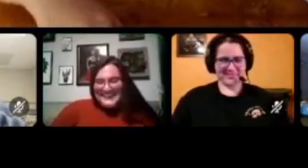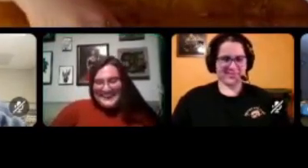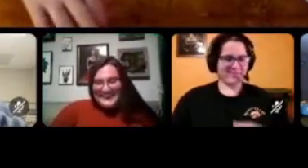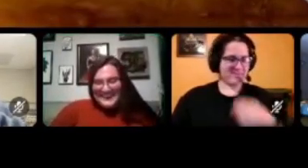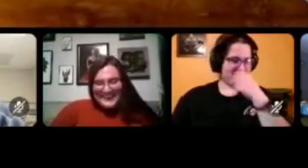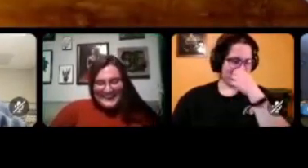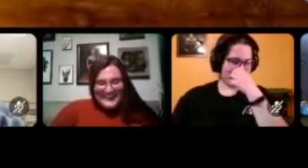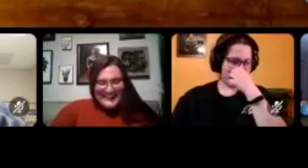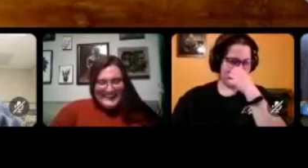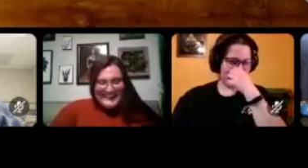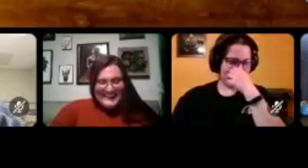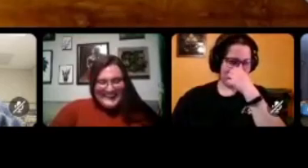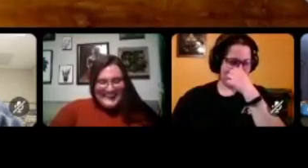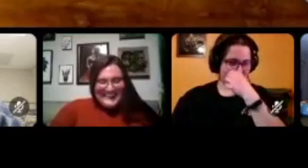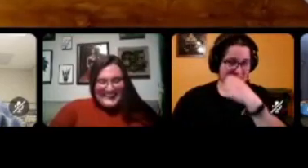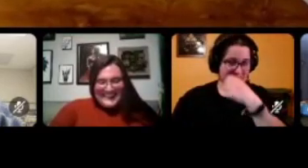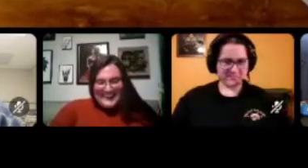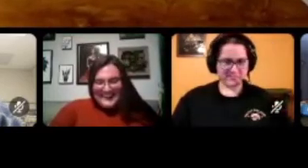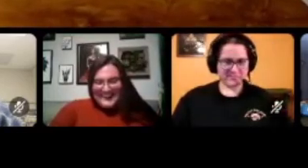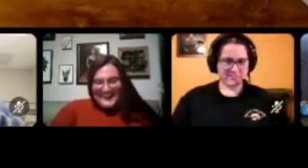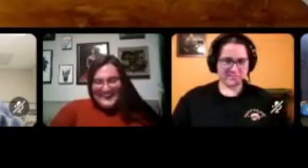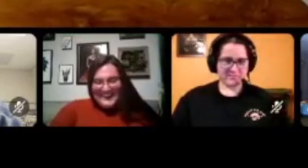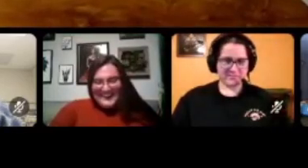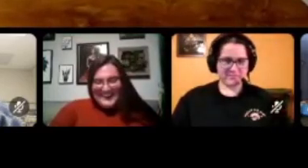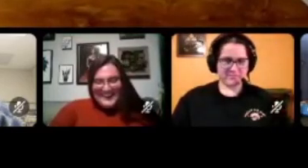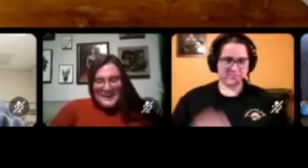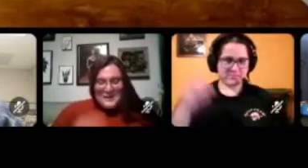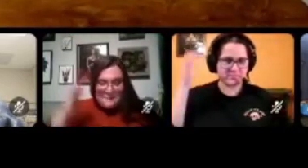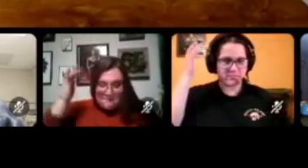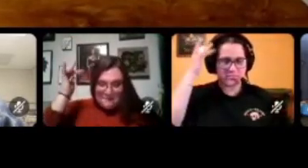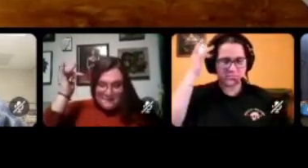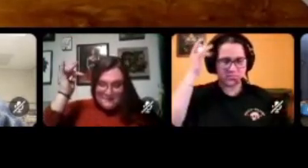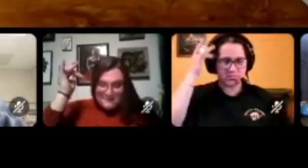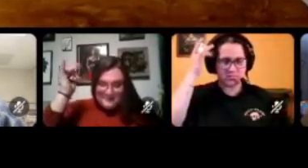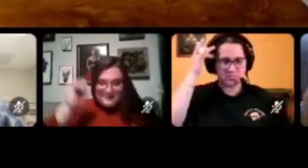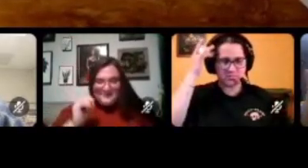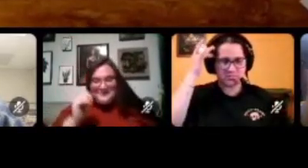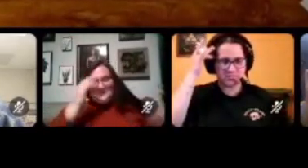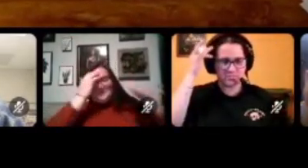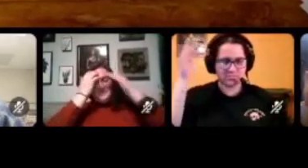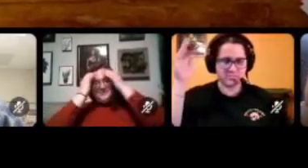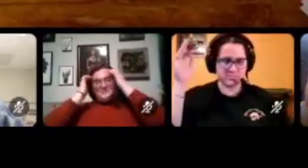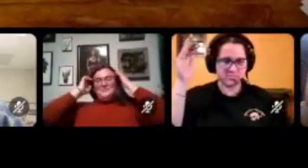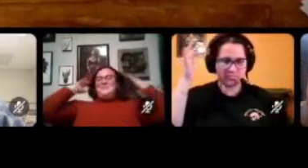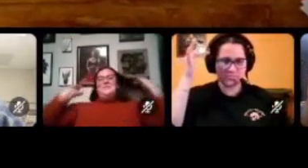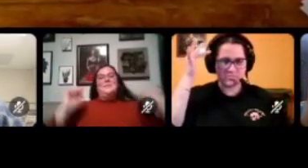So why? There are 2 signs. There's you're moving this finger right here.